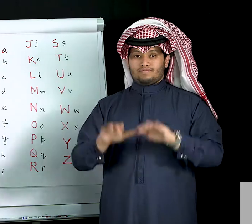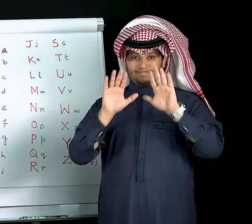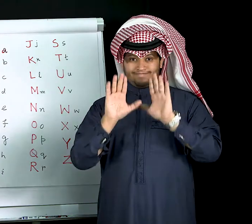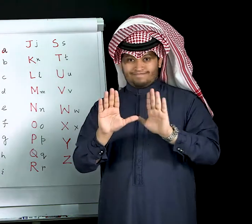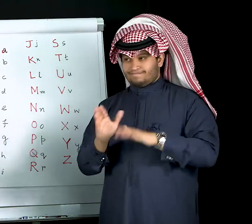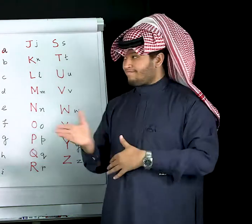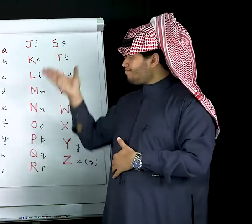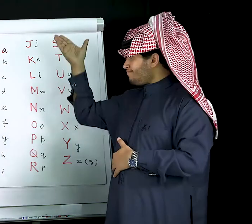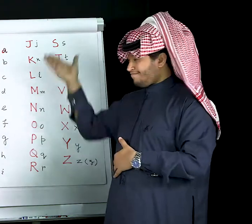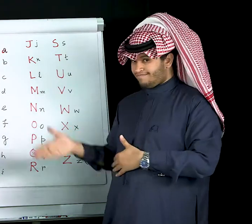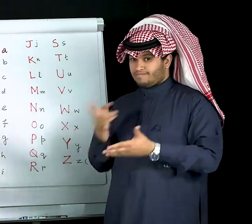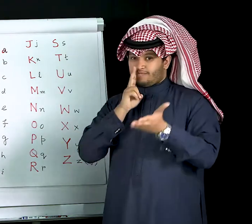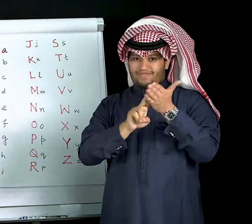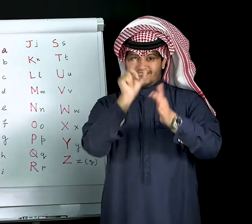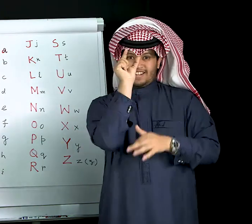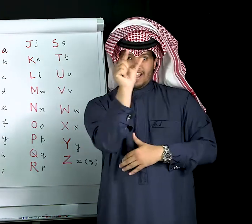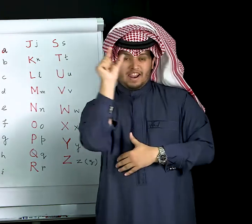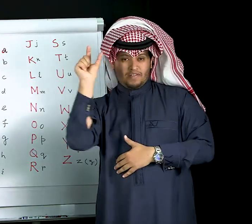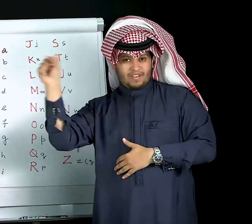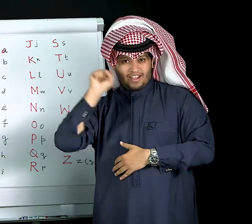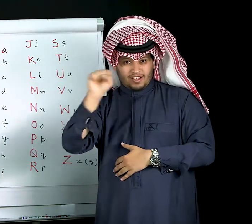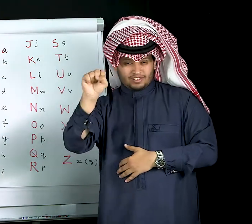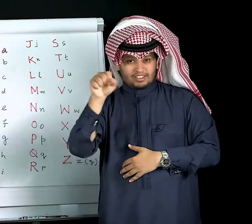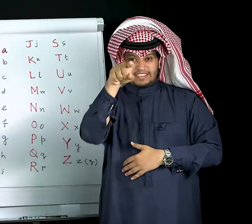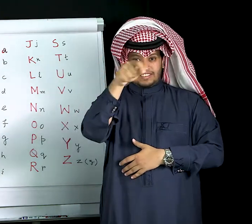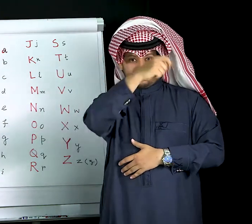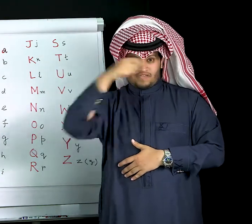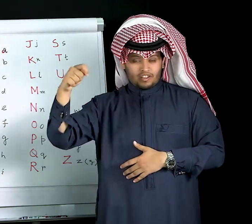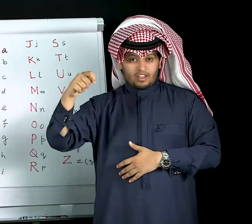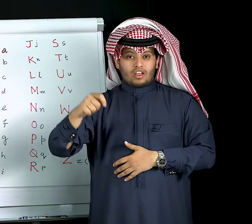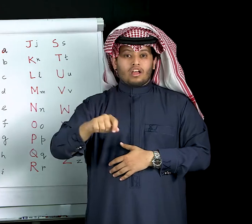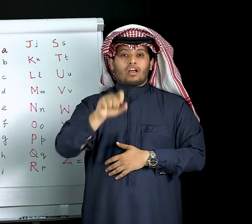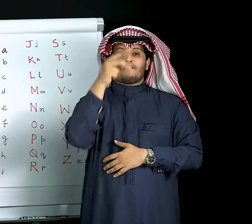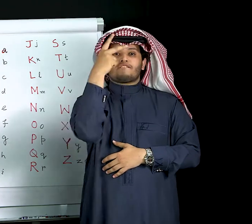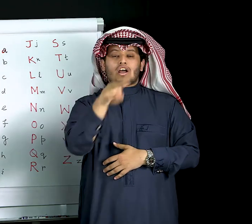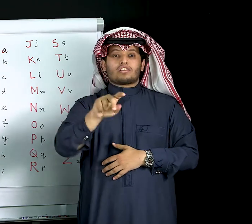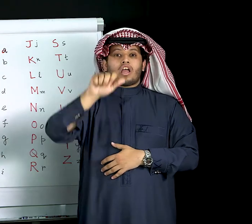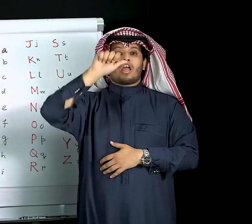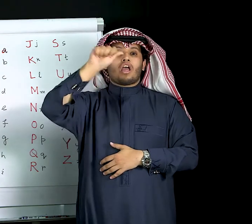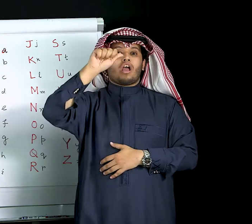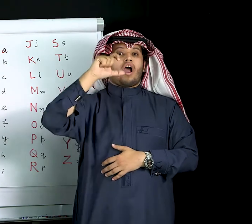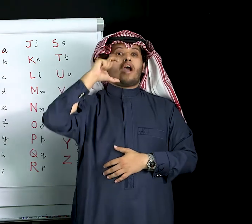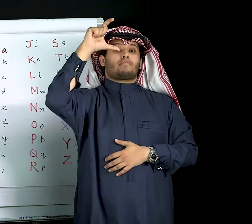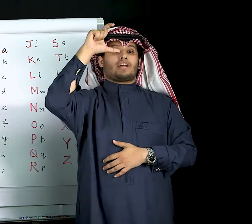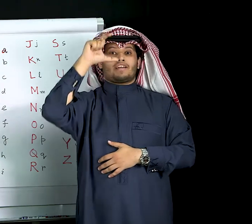All the words that I told you to write will begin